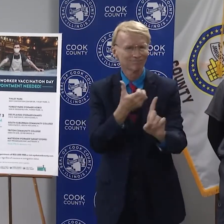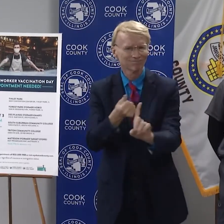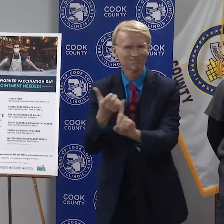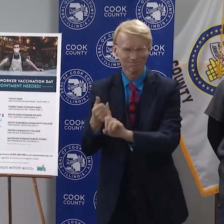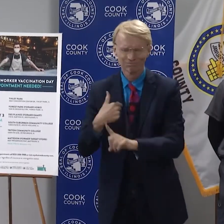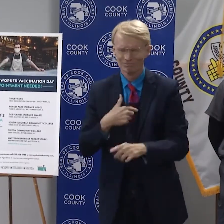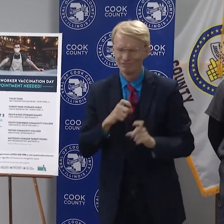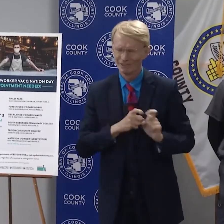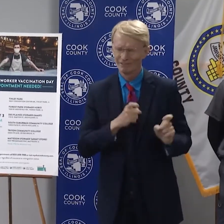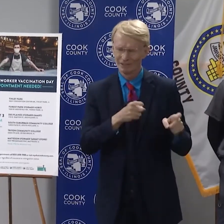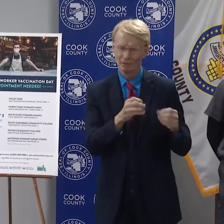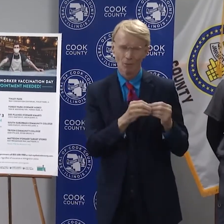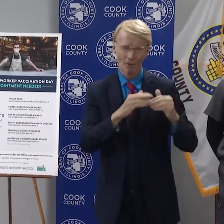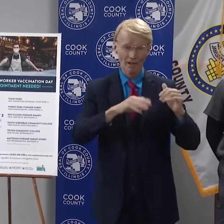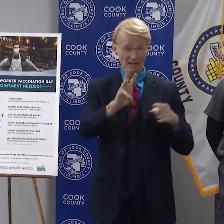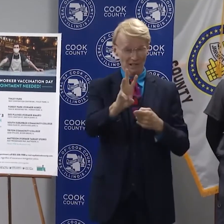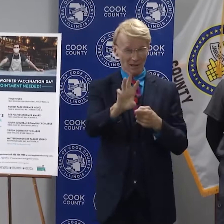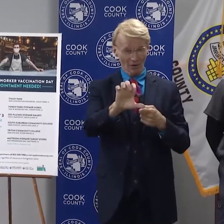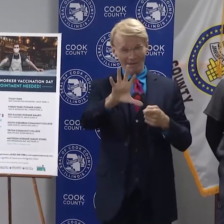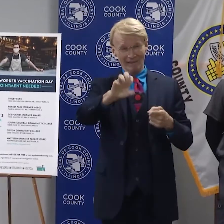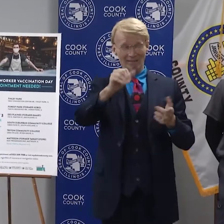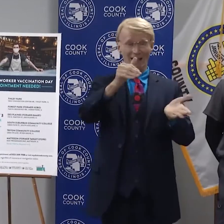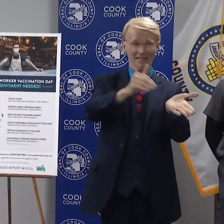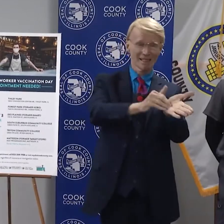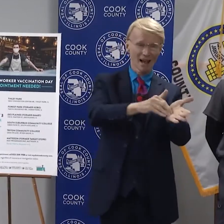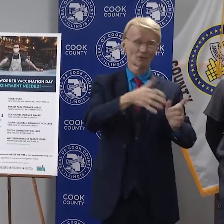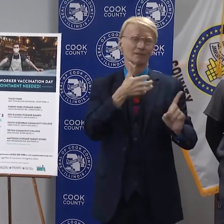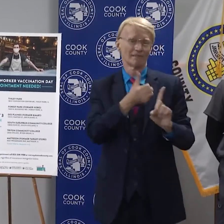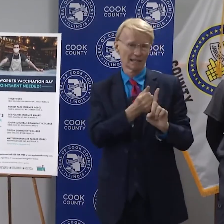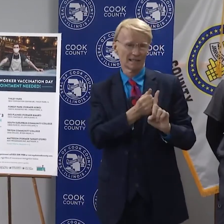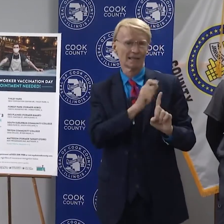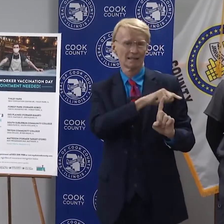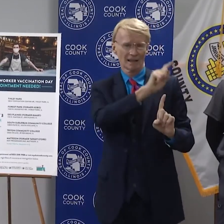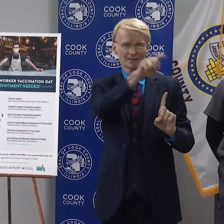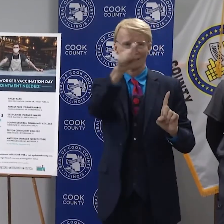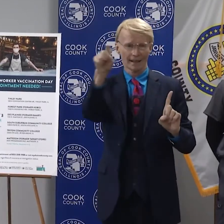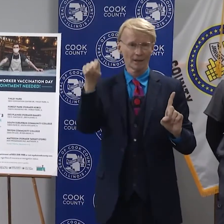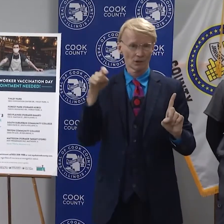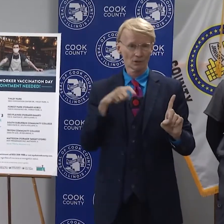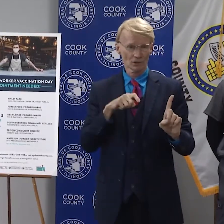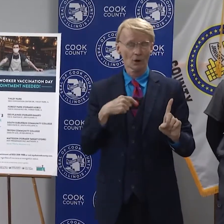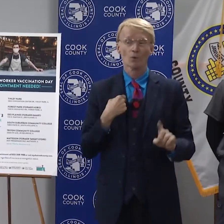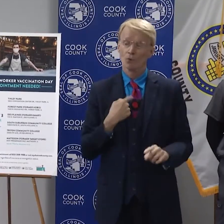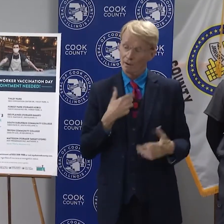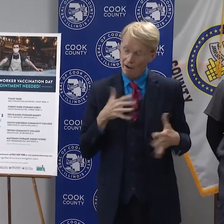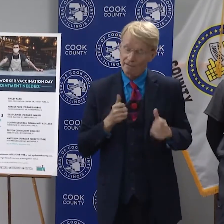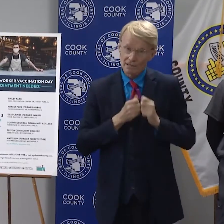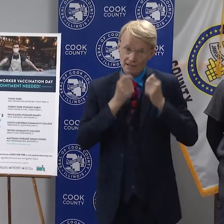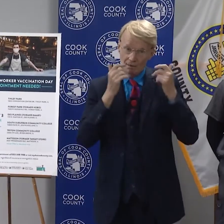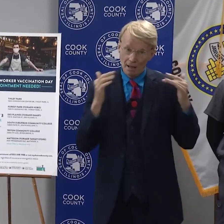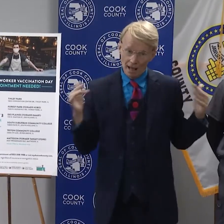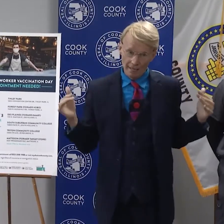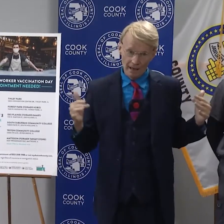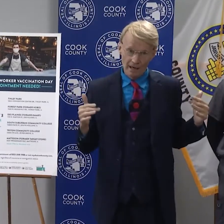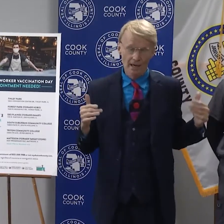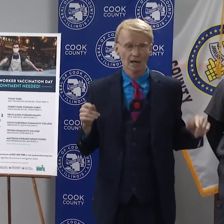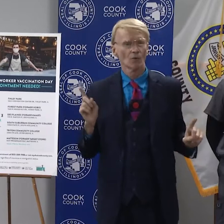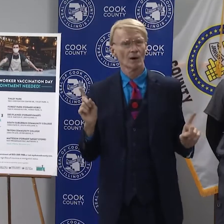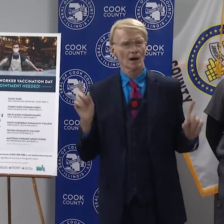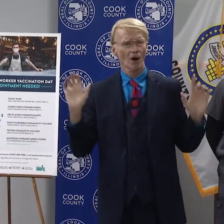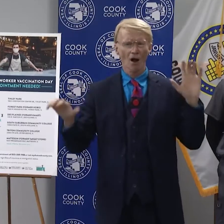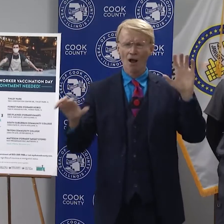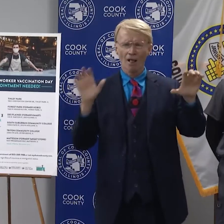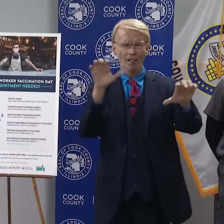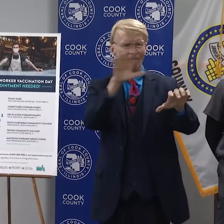than 650,000 COVID vaccinations directly at these centers. We have expanded access at all our